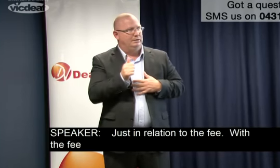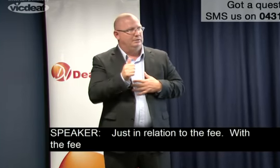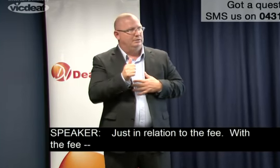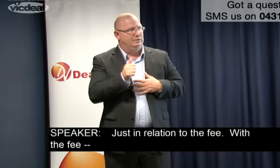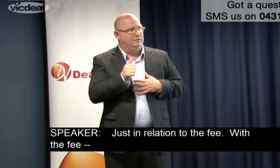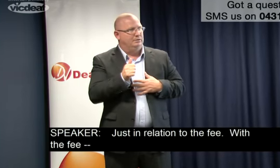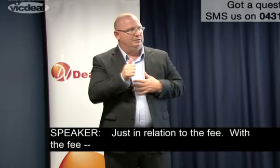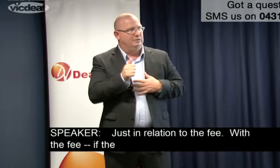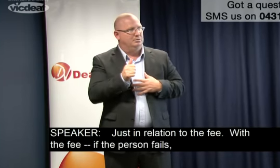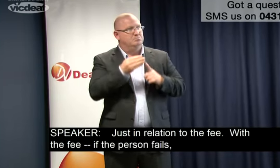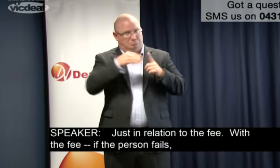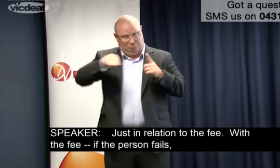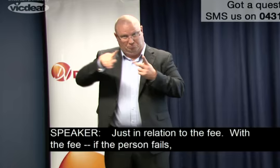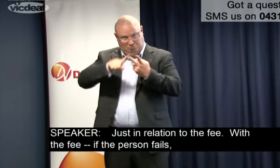ordinary member anyway.